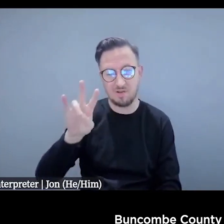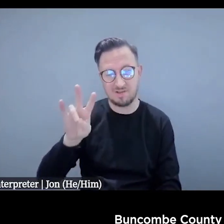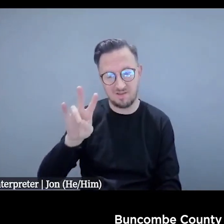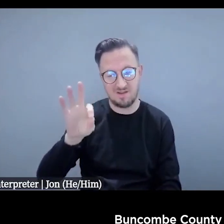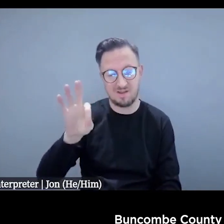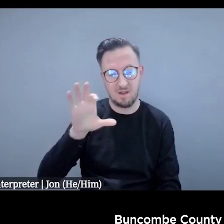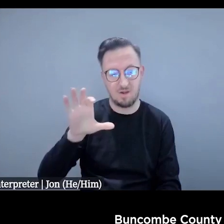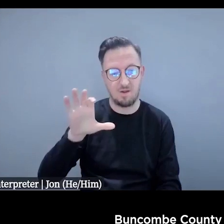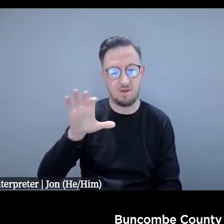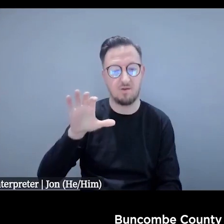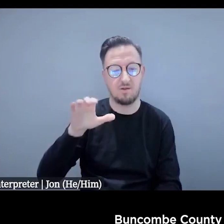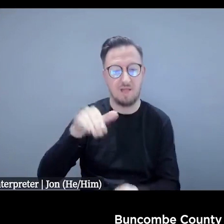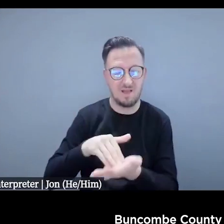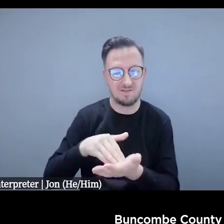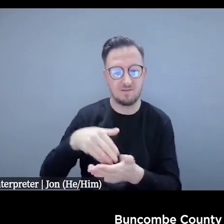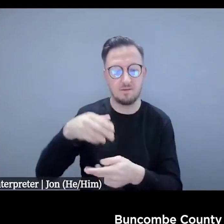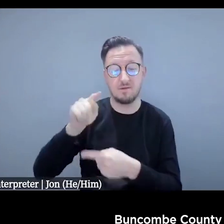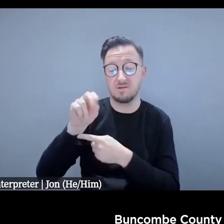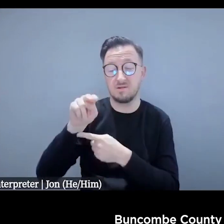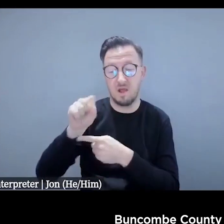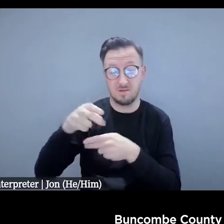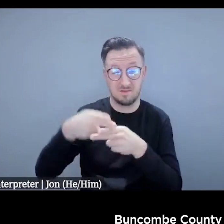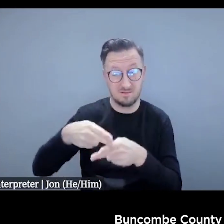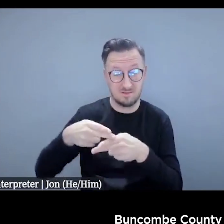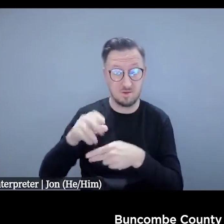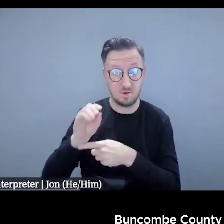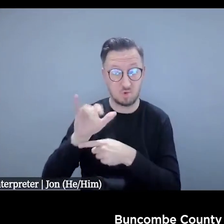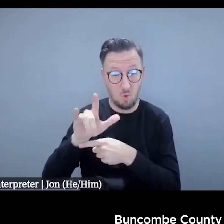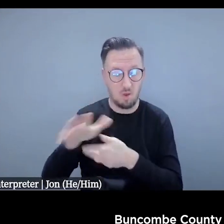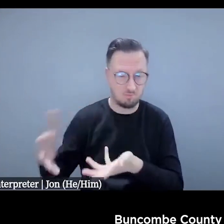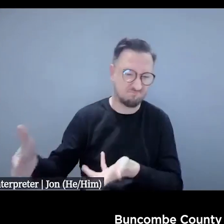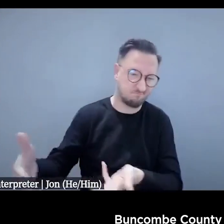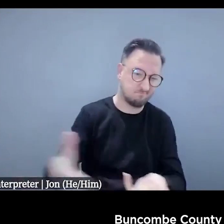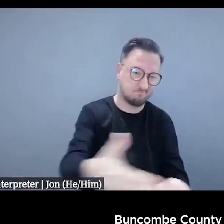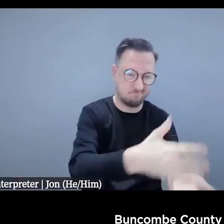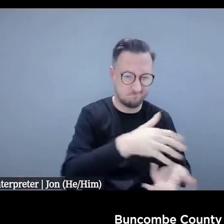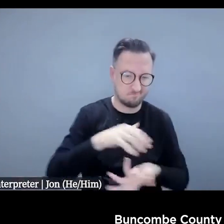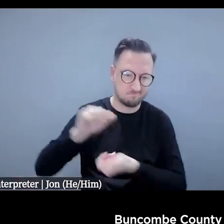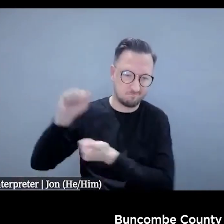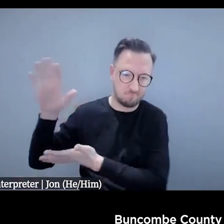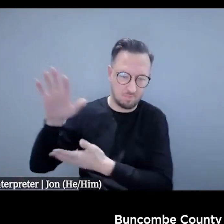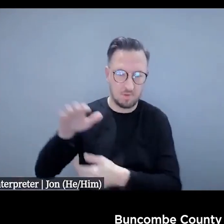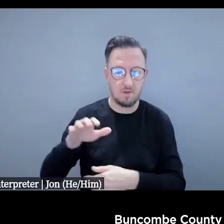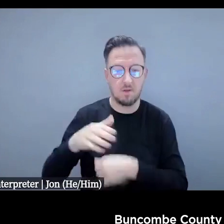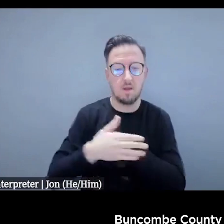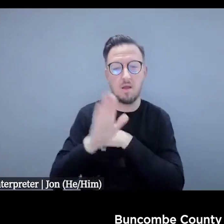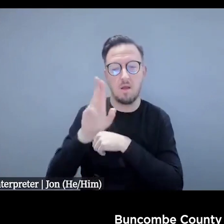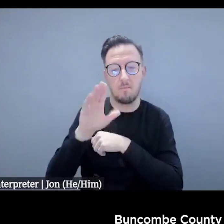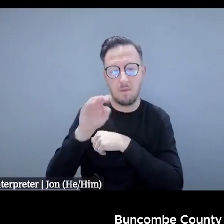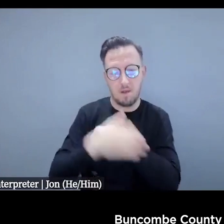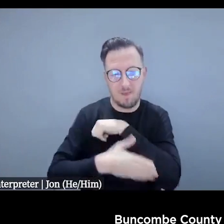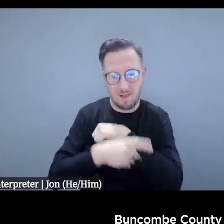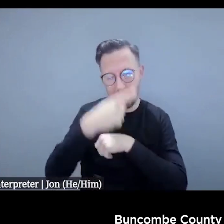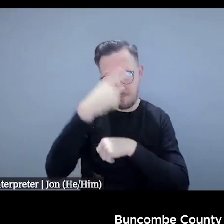37,913 tons of soil has been removed from the public right-of-ways in Buncombe County, Black Mountain, and the city of Asheville.